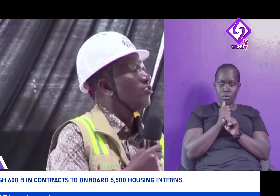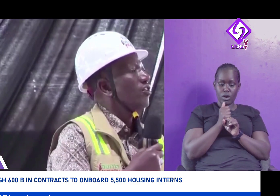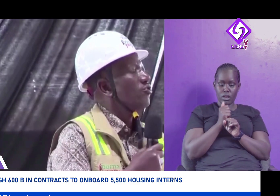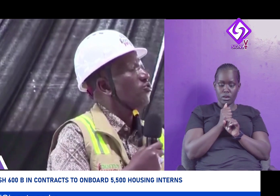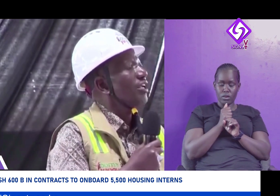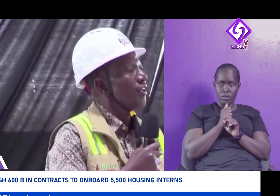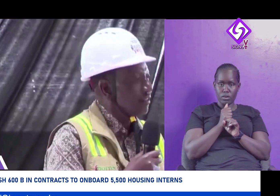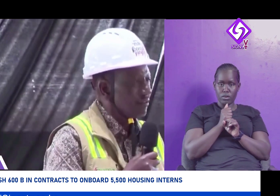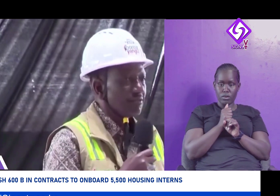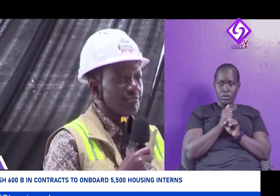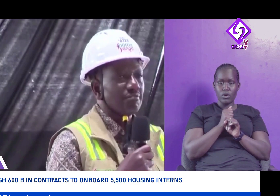in real,